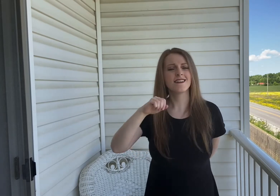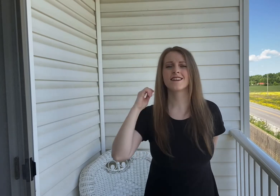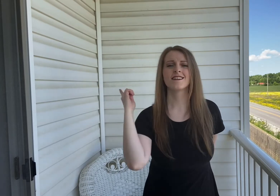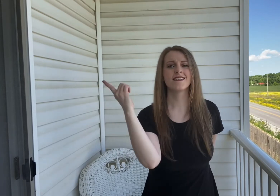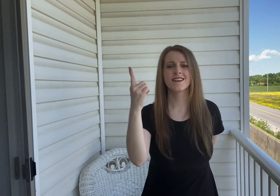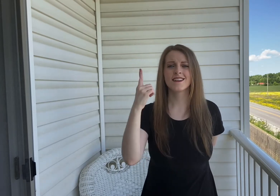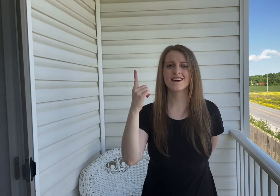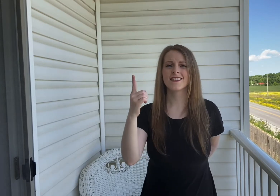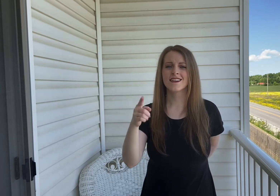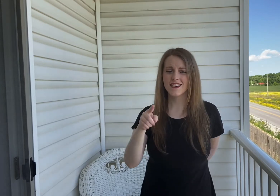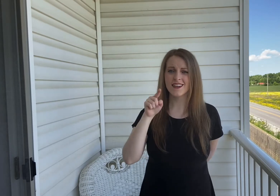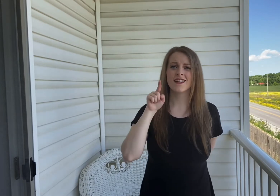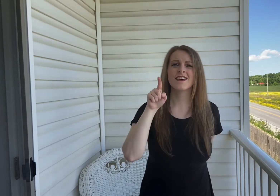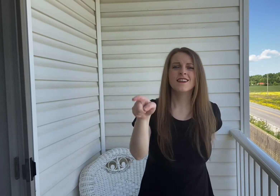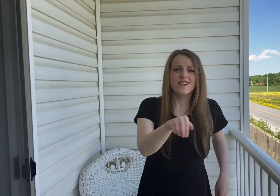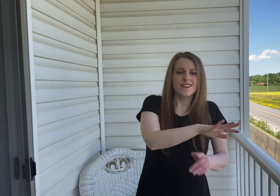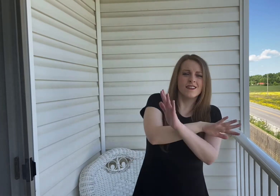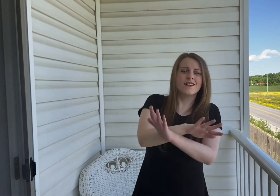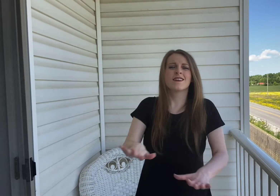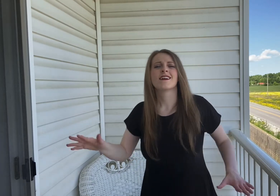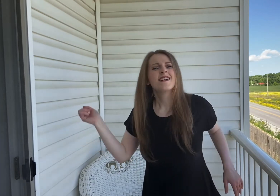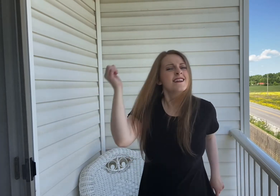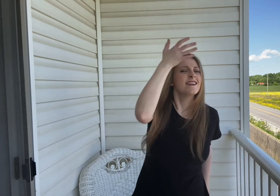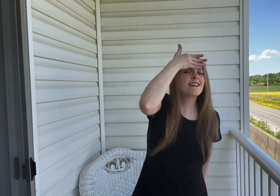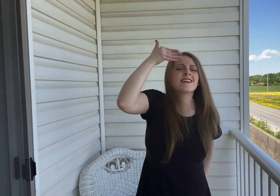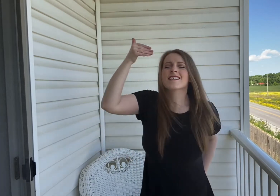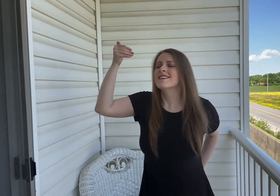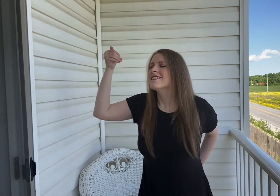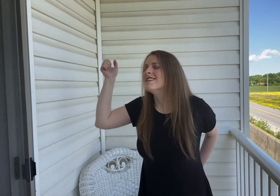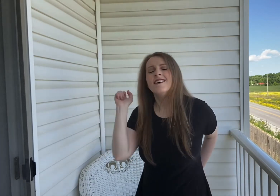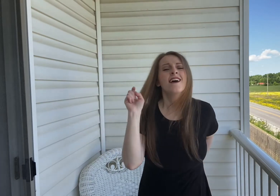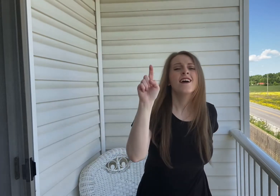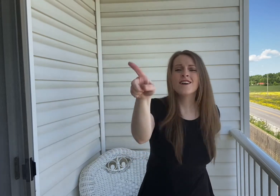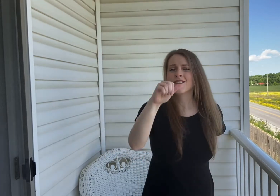not alone. You are not alone.